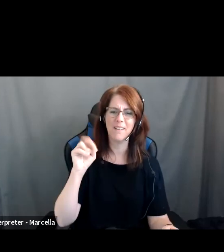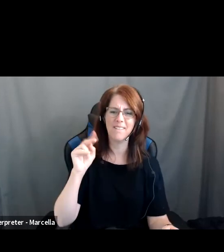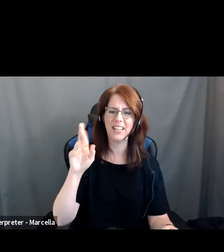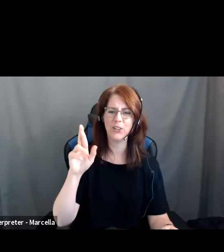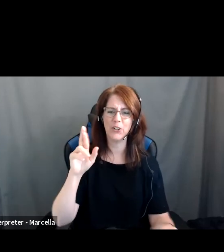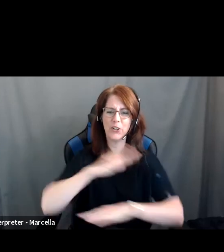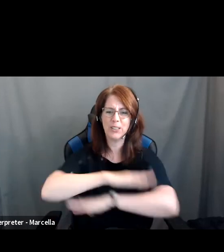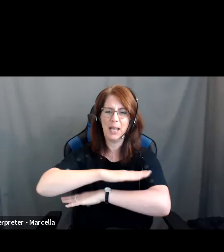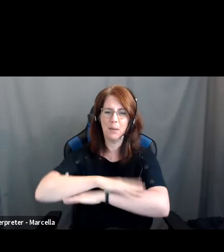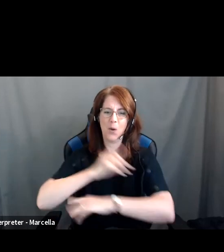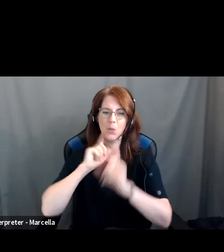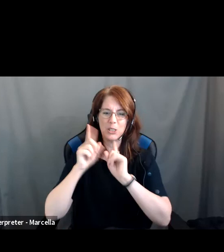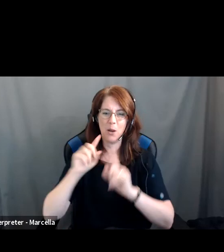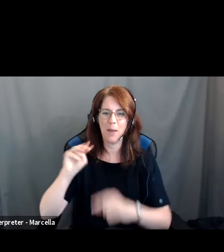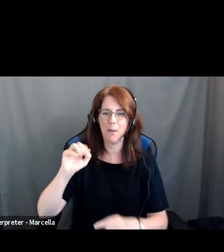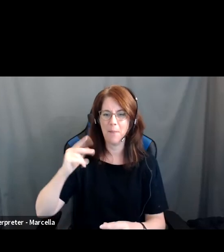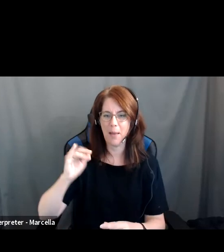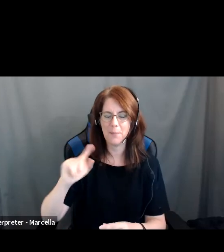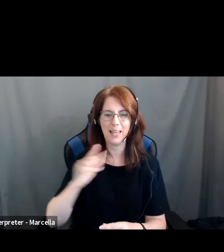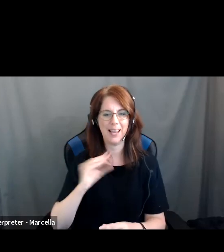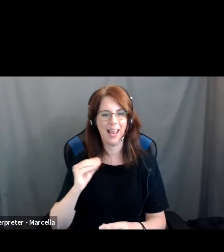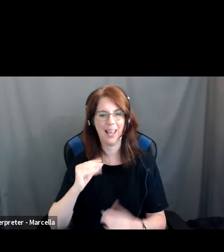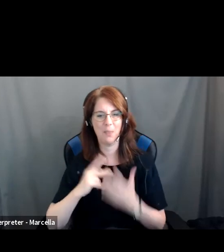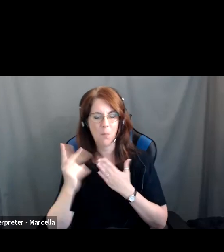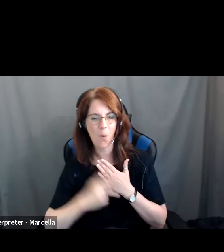talk about mapping and the program and